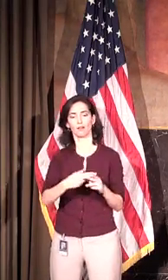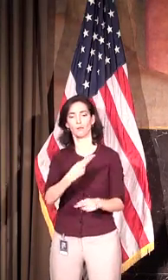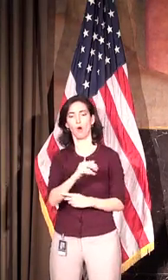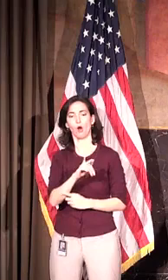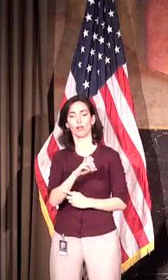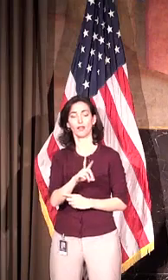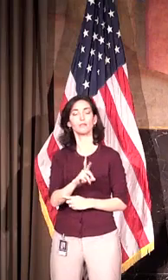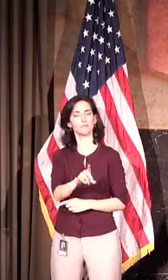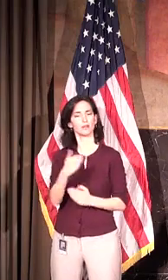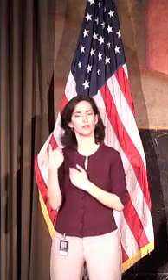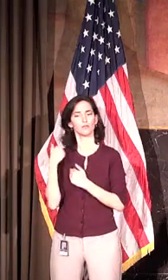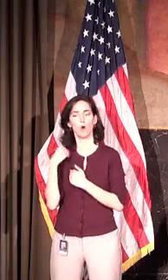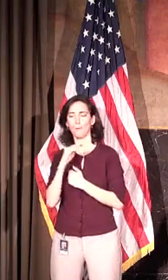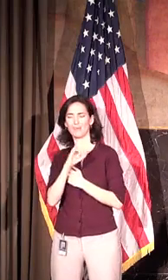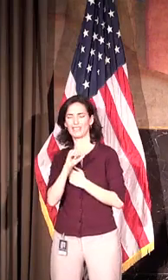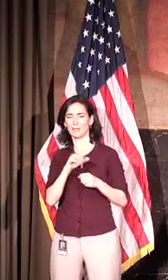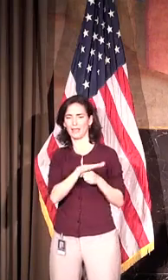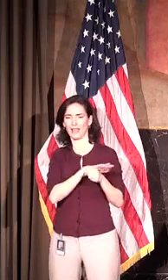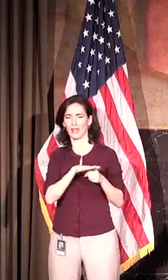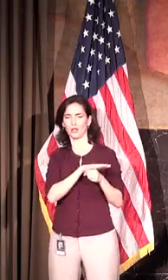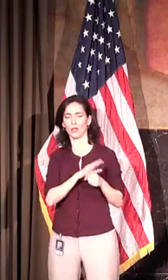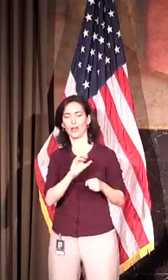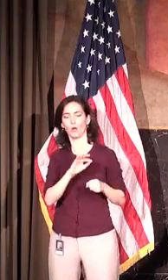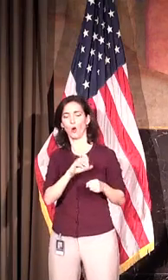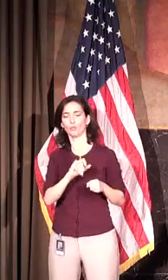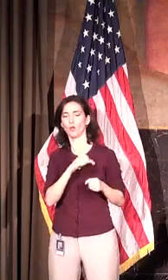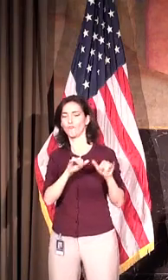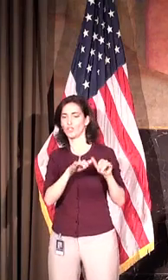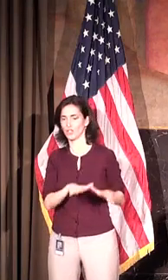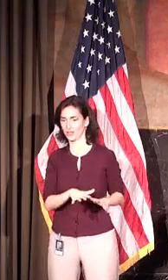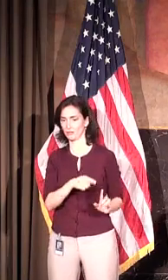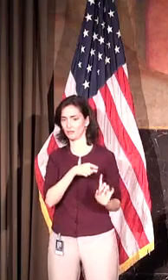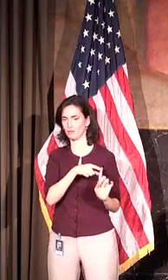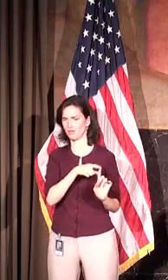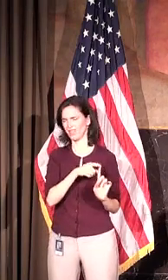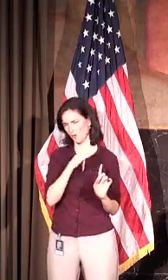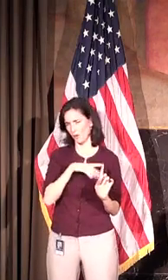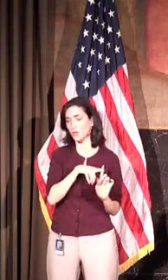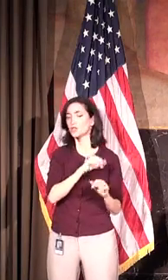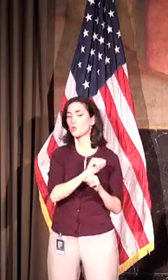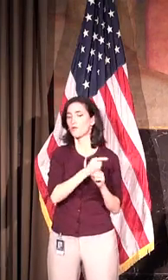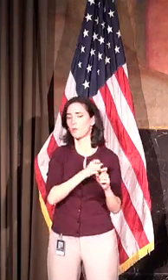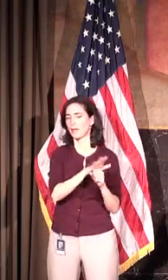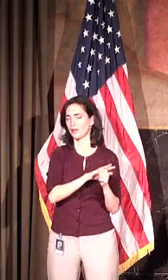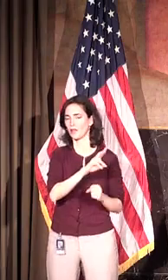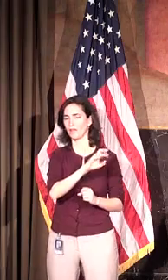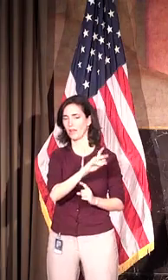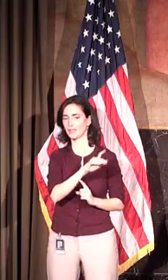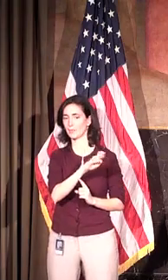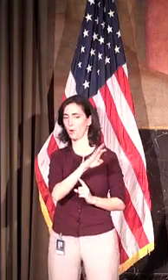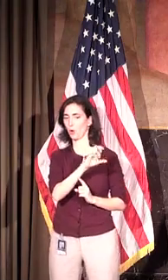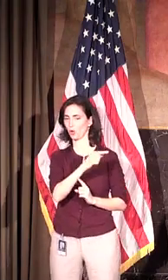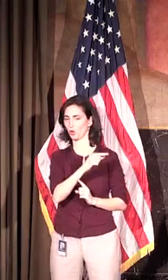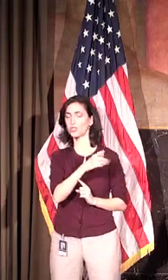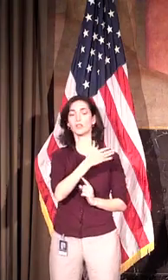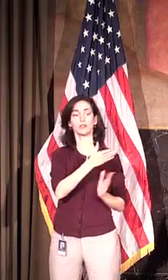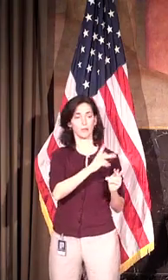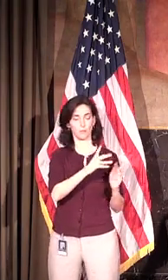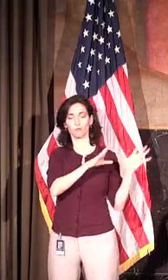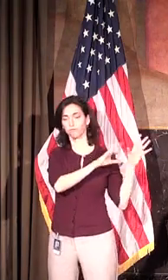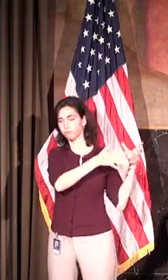Corps of Engineers. She works out of Vicksburg. She brought the New Orleans district people with her, but we also had folks